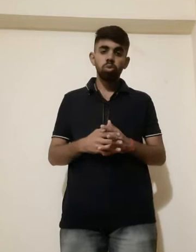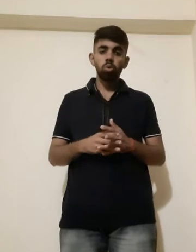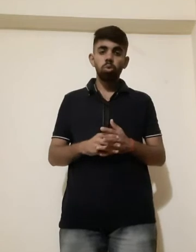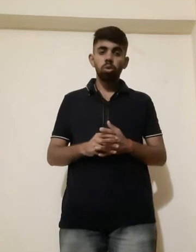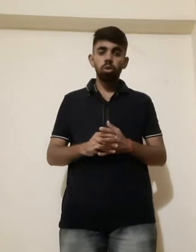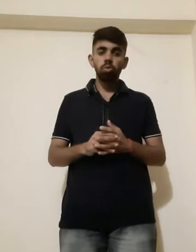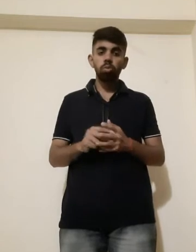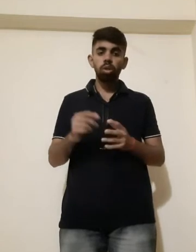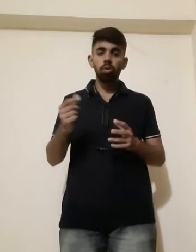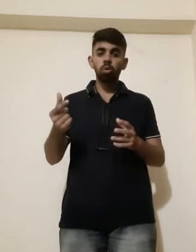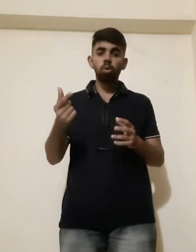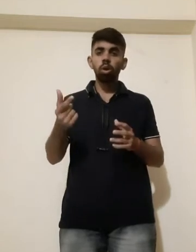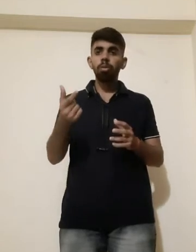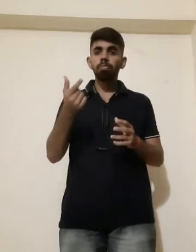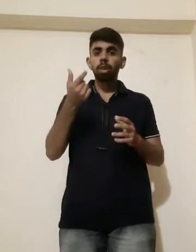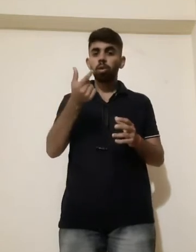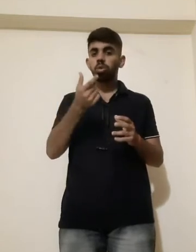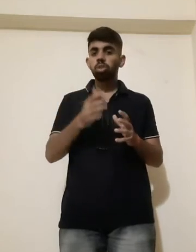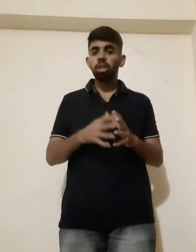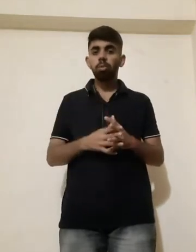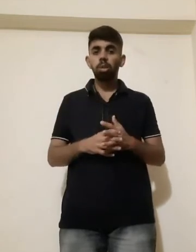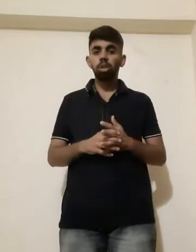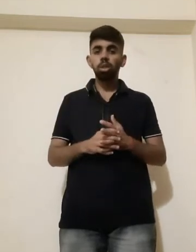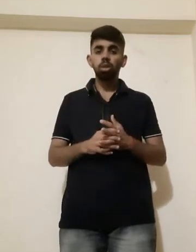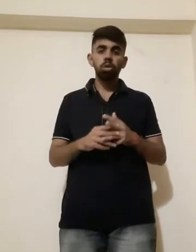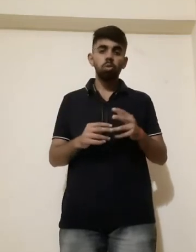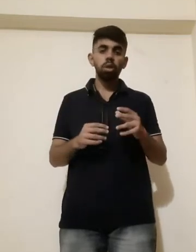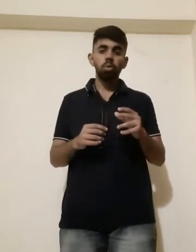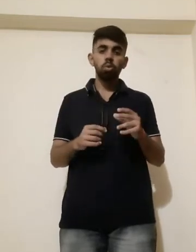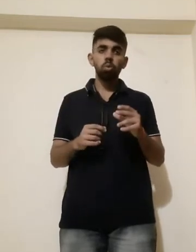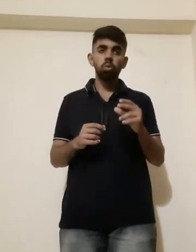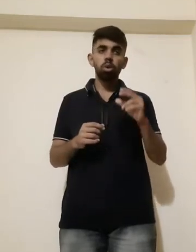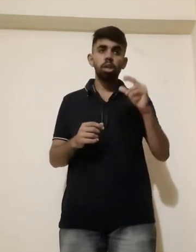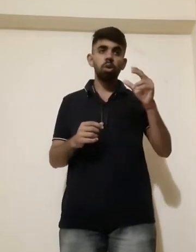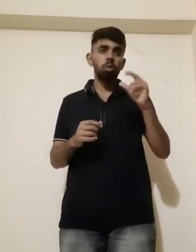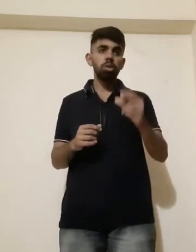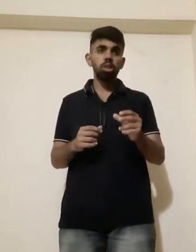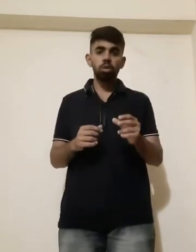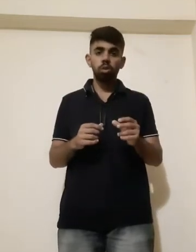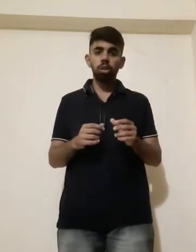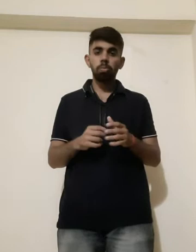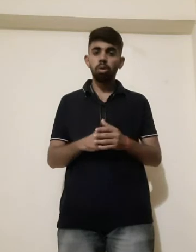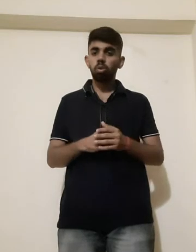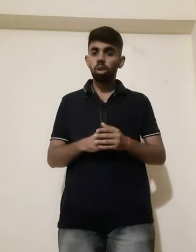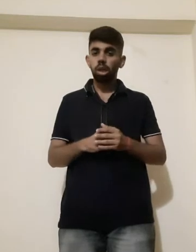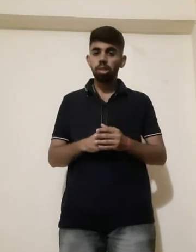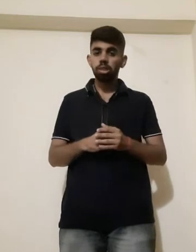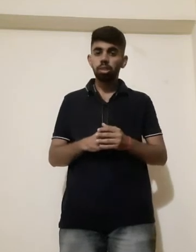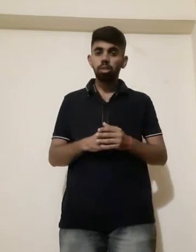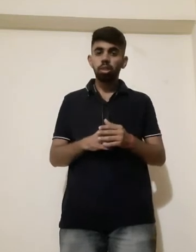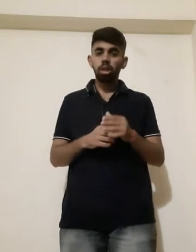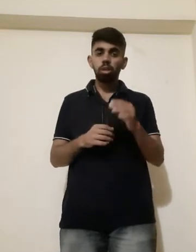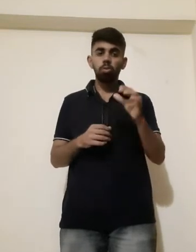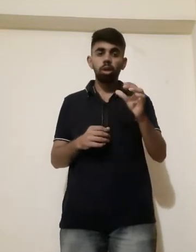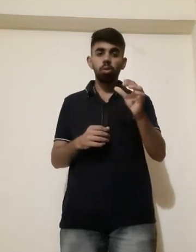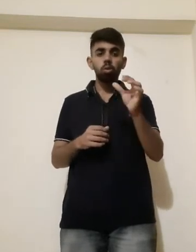So when we have to call non-static method, we have to create an object of that particular class and we have to